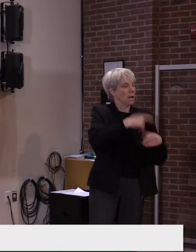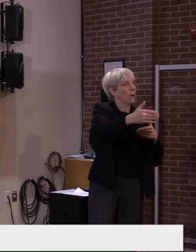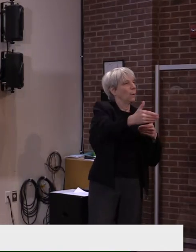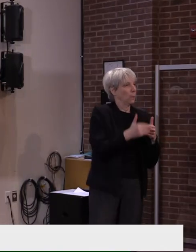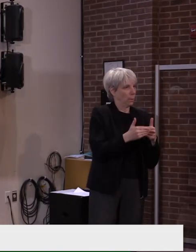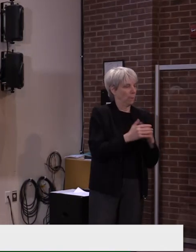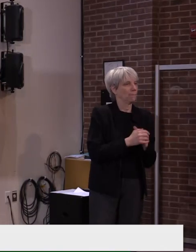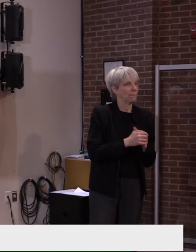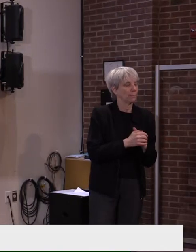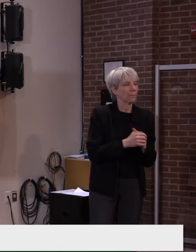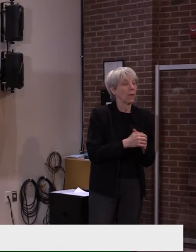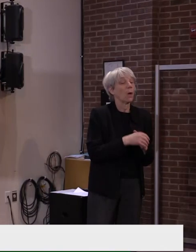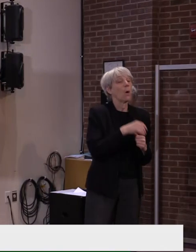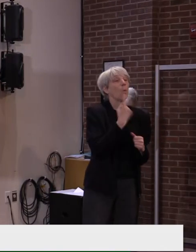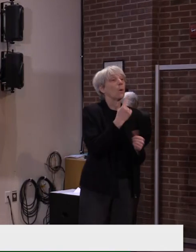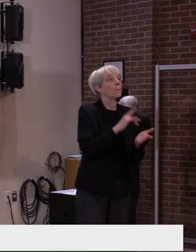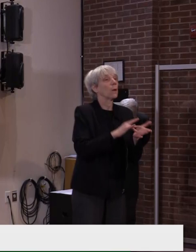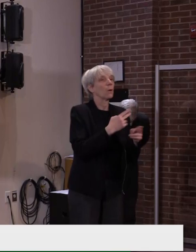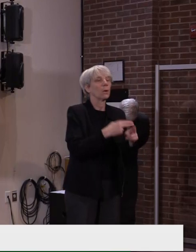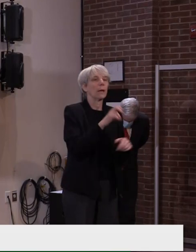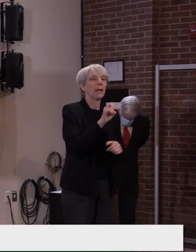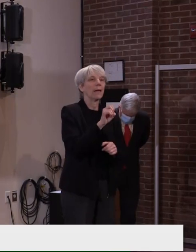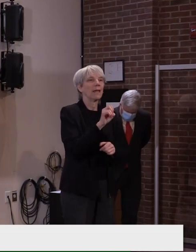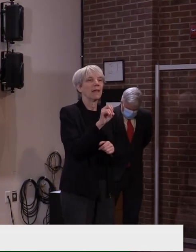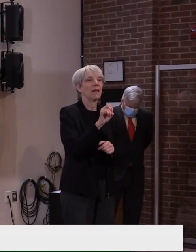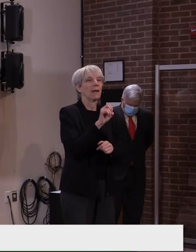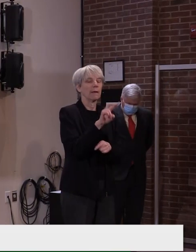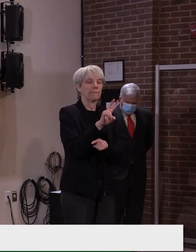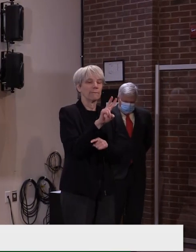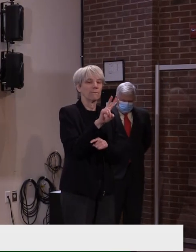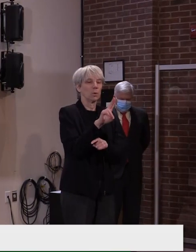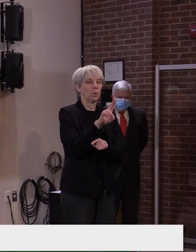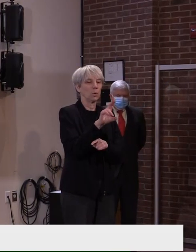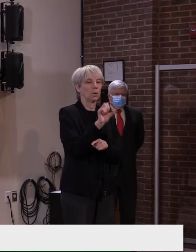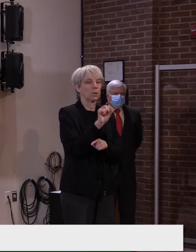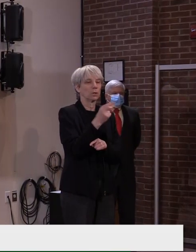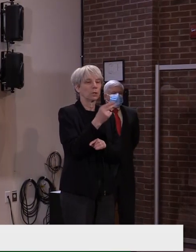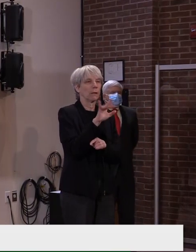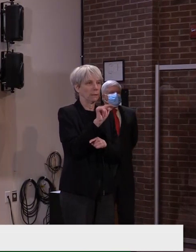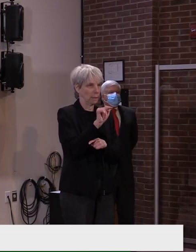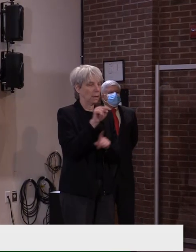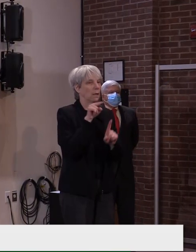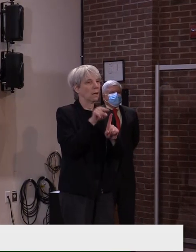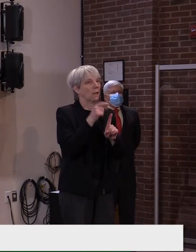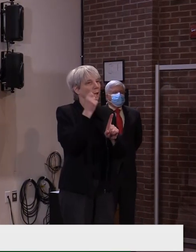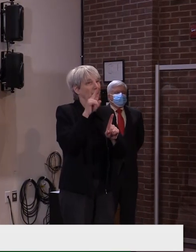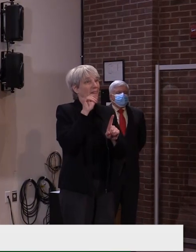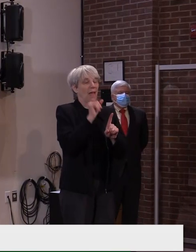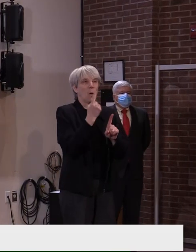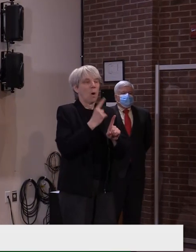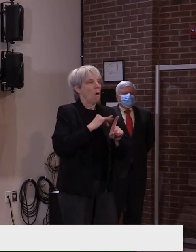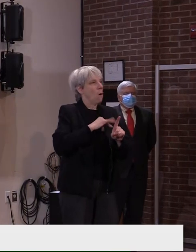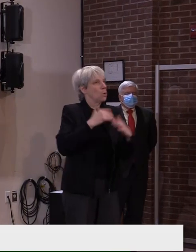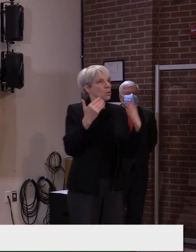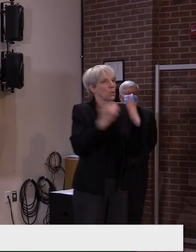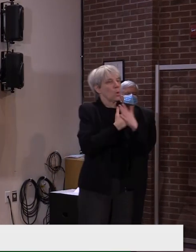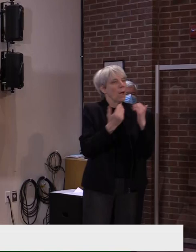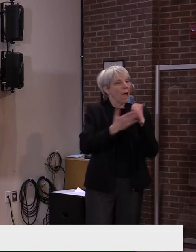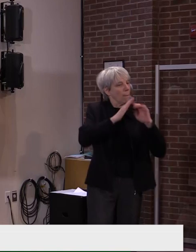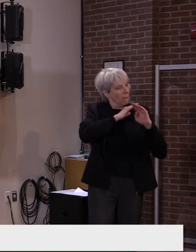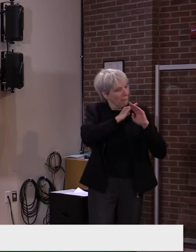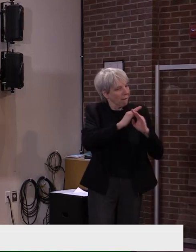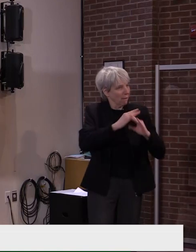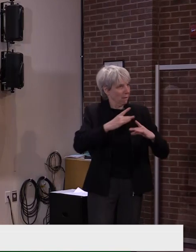Evusheld. Evusheld is the only new medication that serves as a preventive. As I mentioned last week, it's a